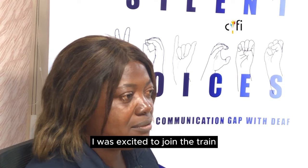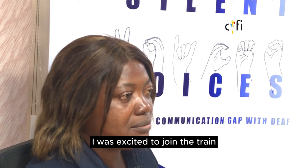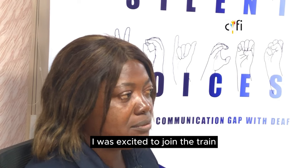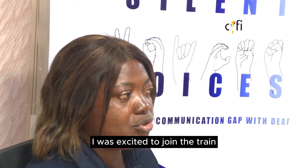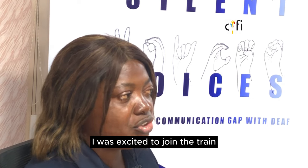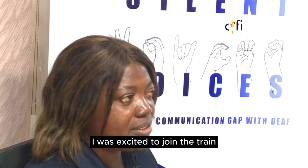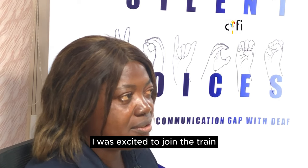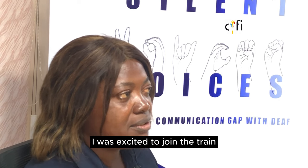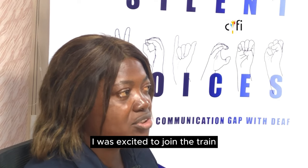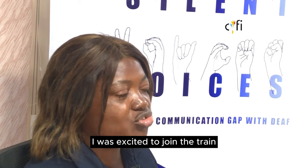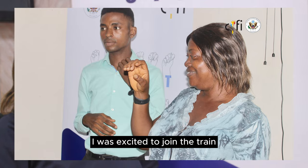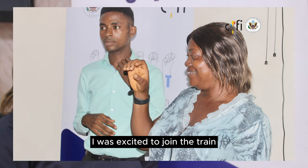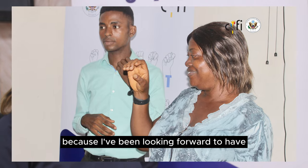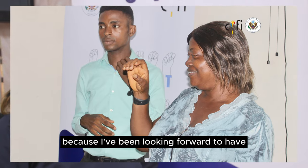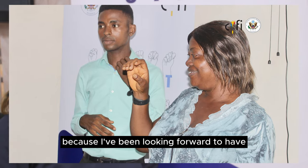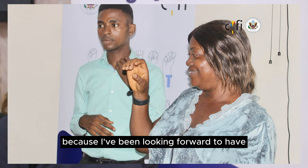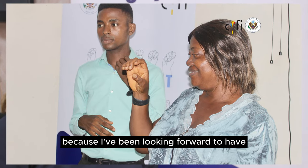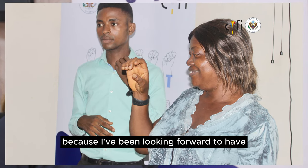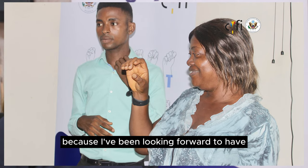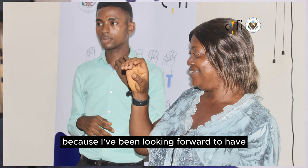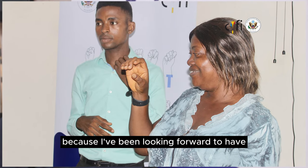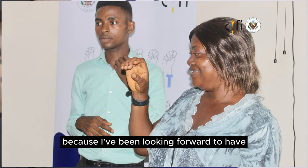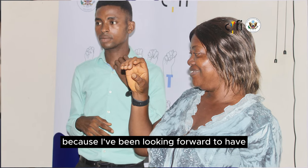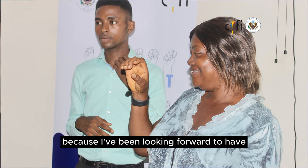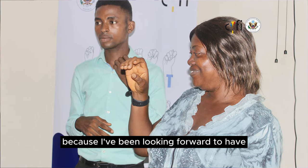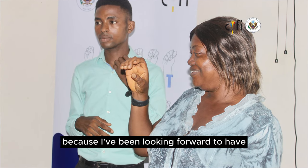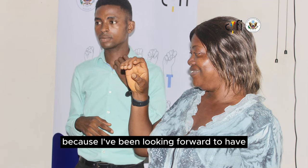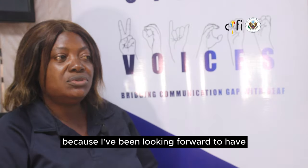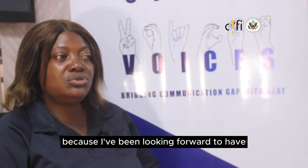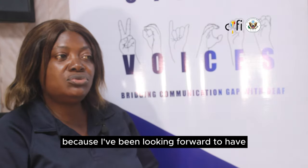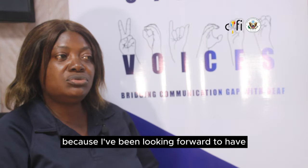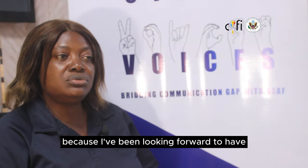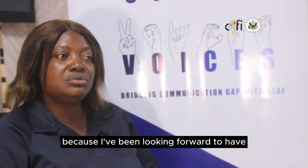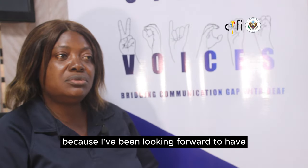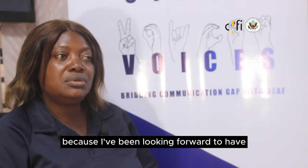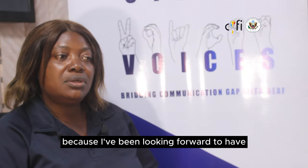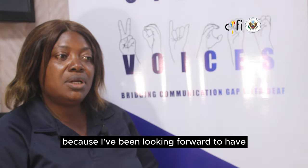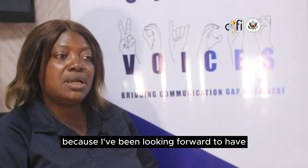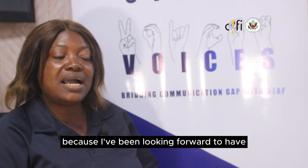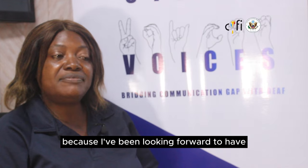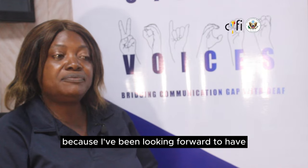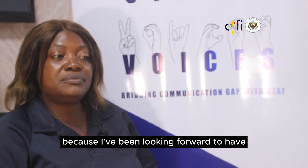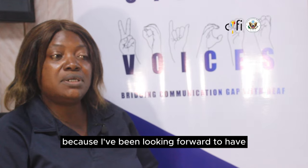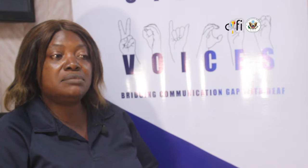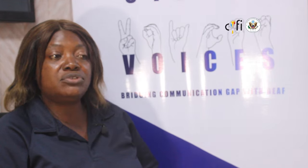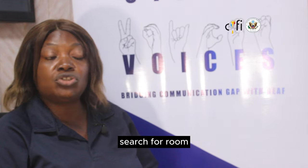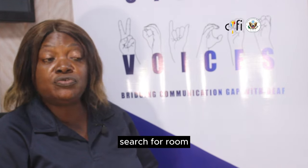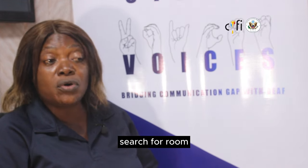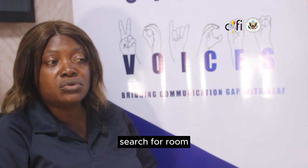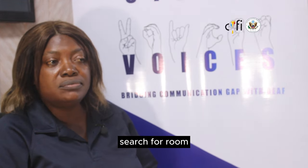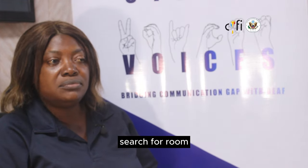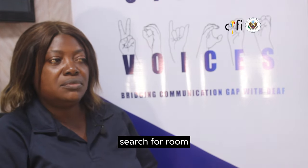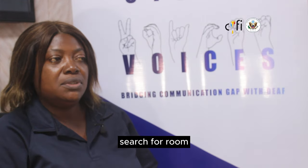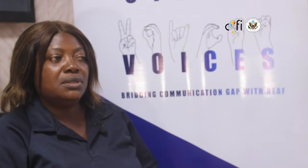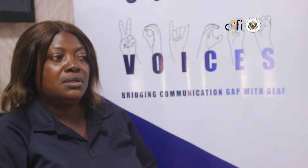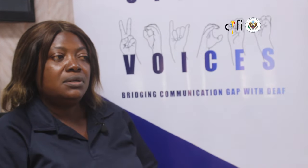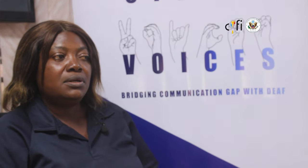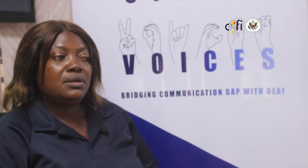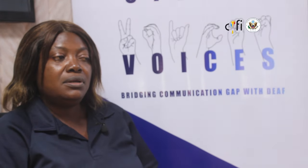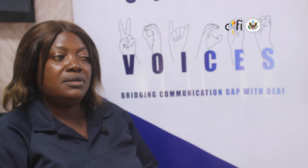to join the training because I've been looking forward to have such forum. In